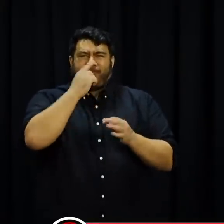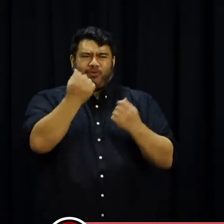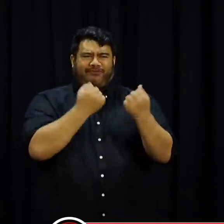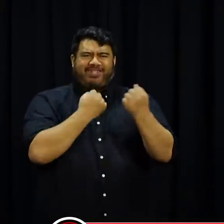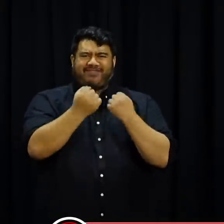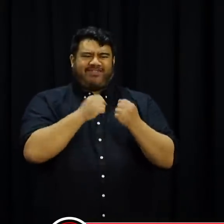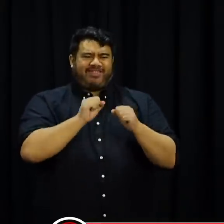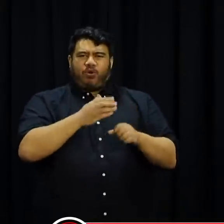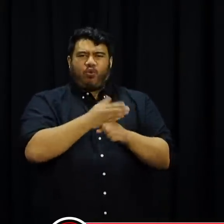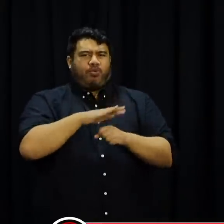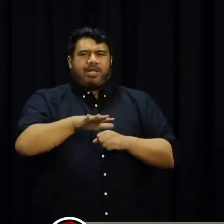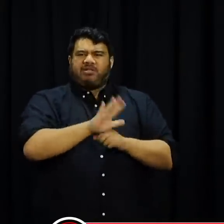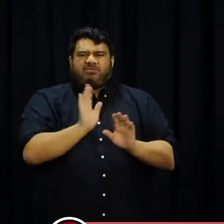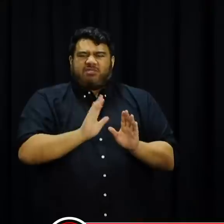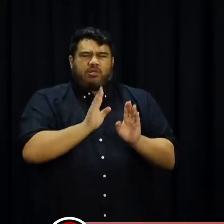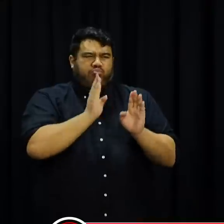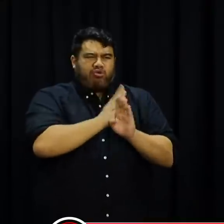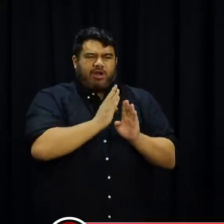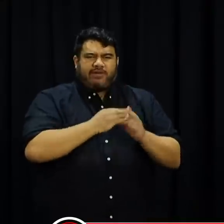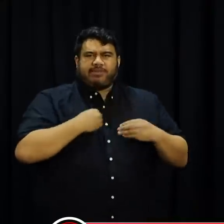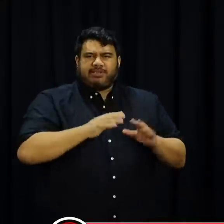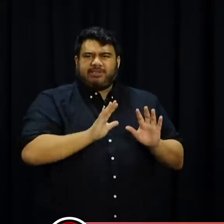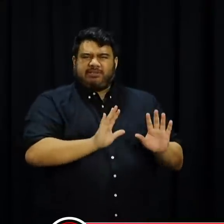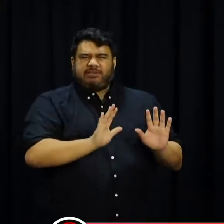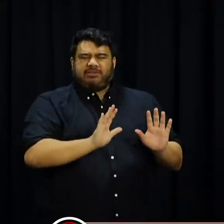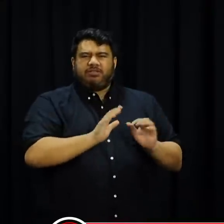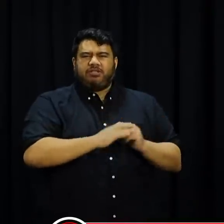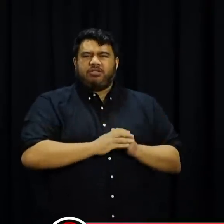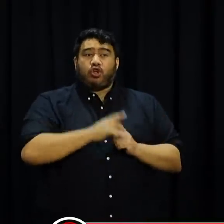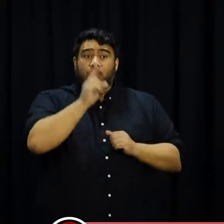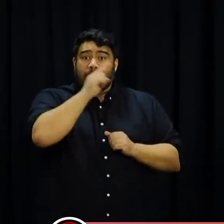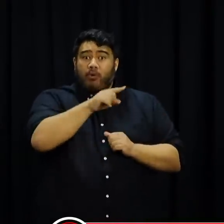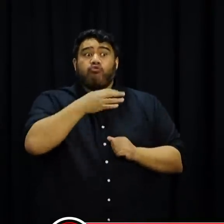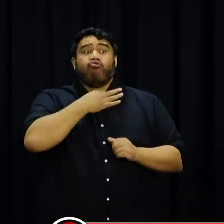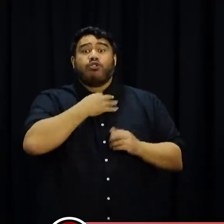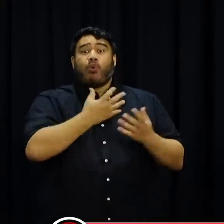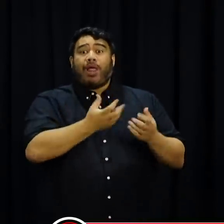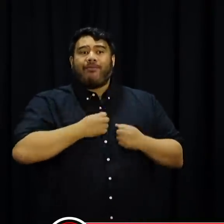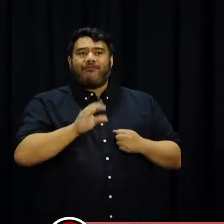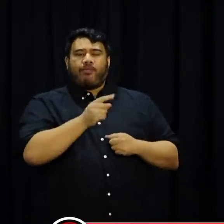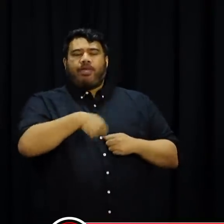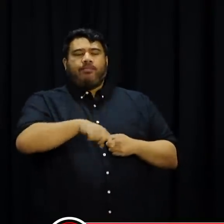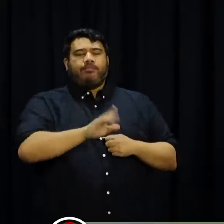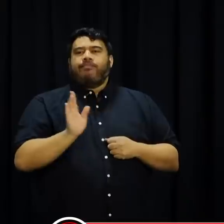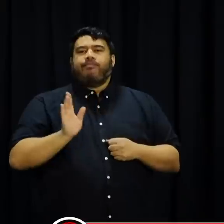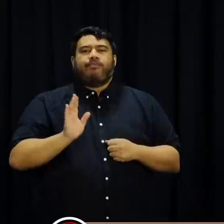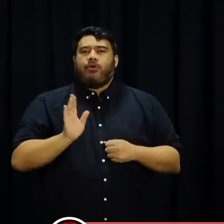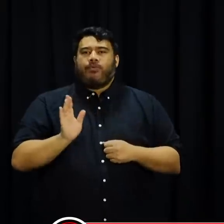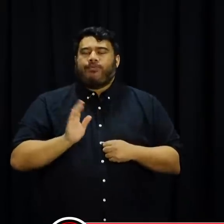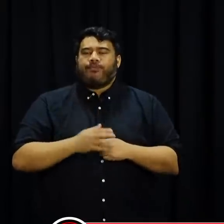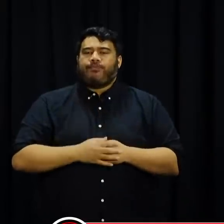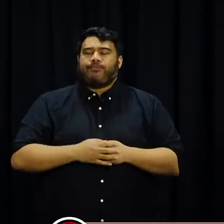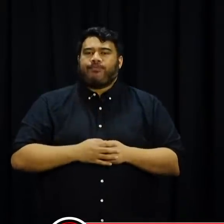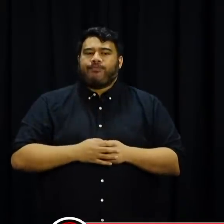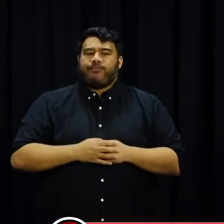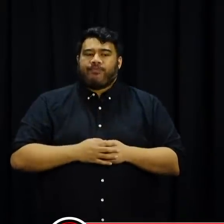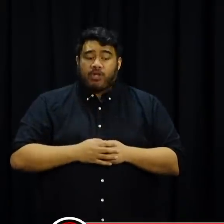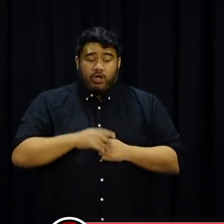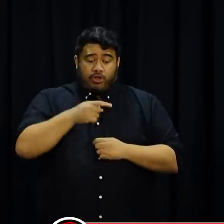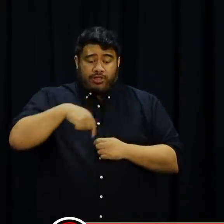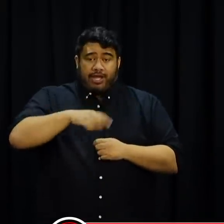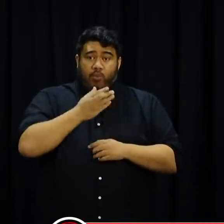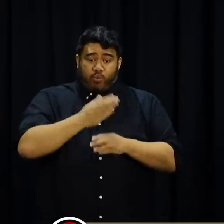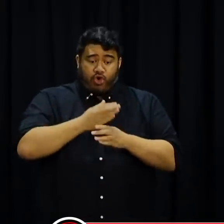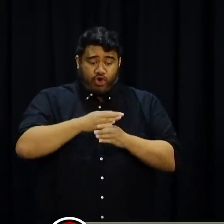So in all the staff in the first cases workplace are considered close contacts, and that's a